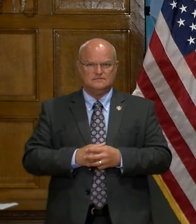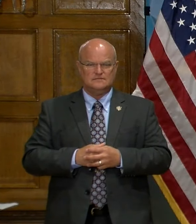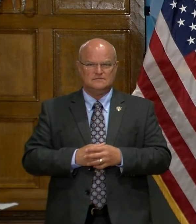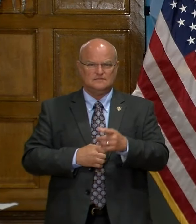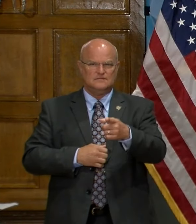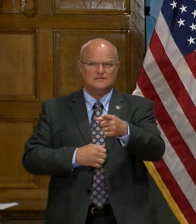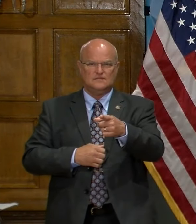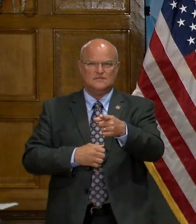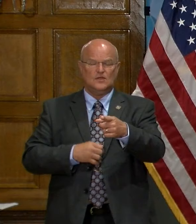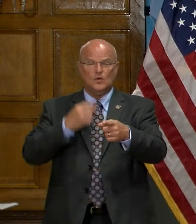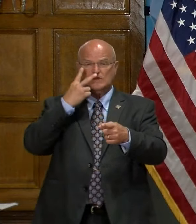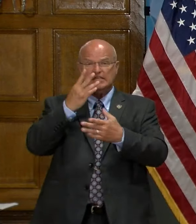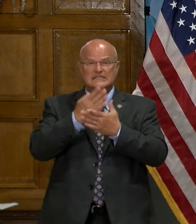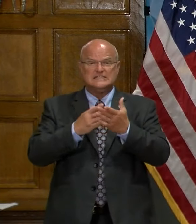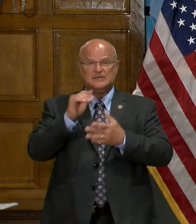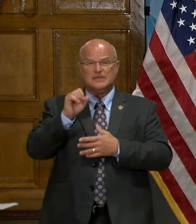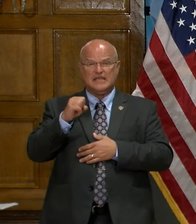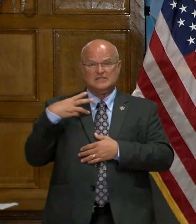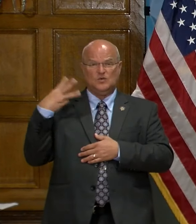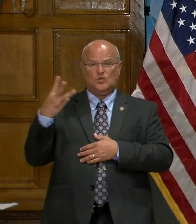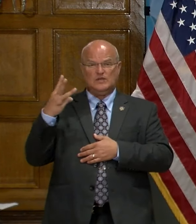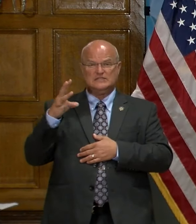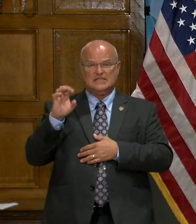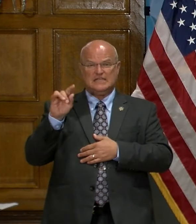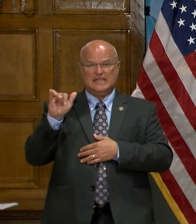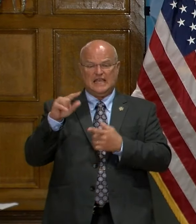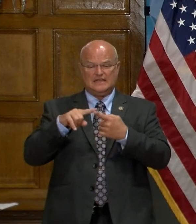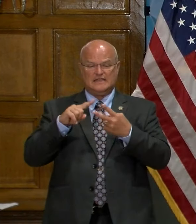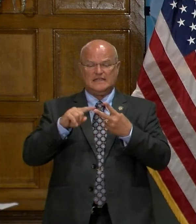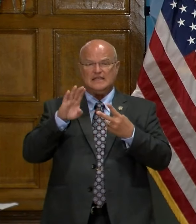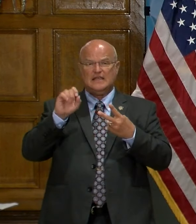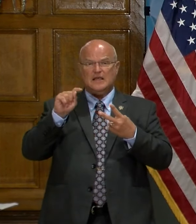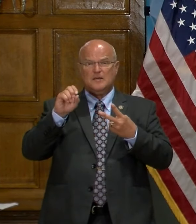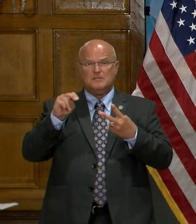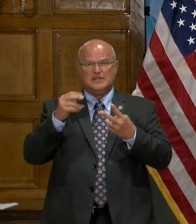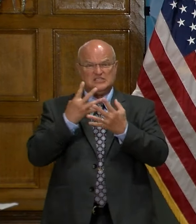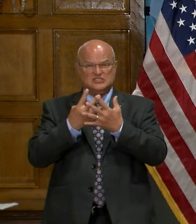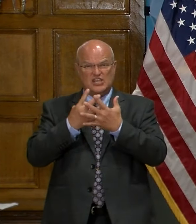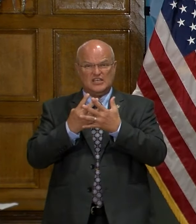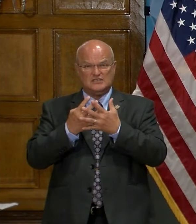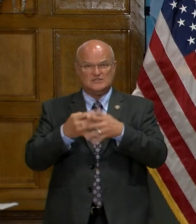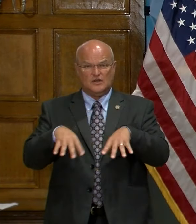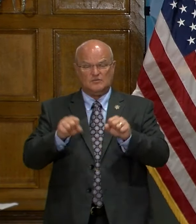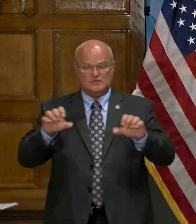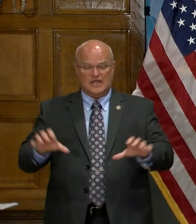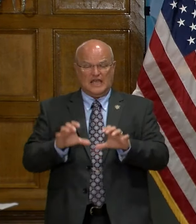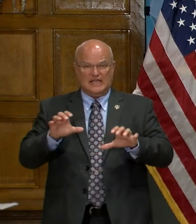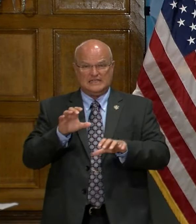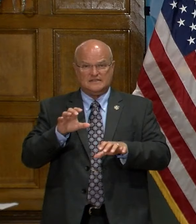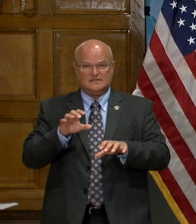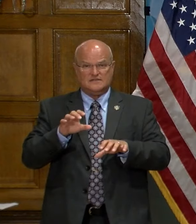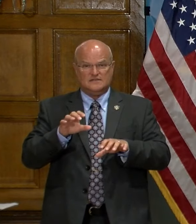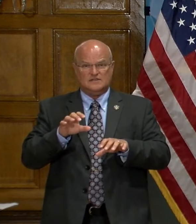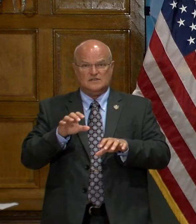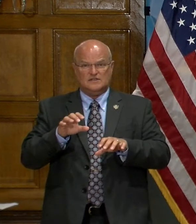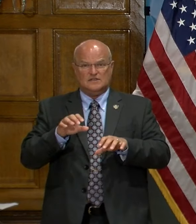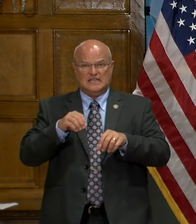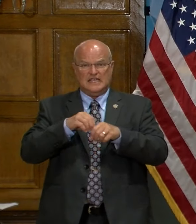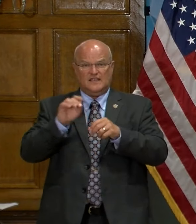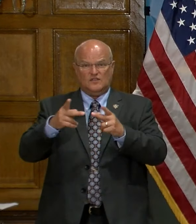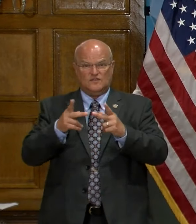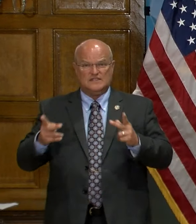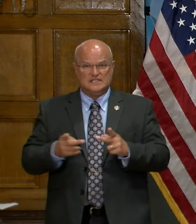And I guess too, we're seeing some cases in Washington County and Benton County jails. Are we taking any proactive steps in